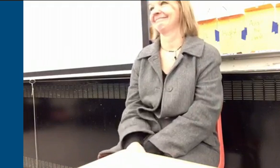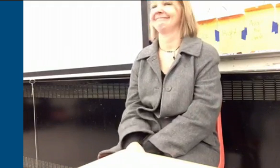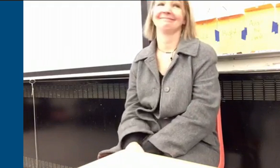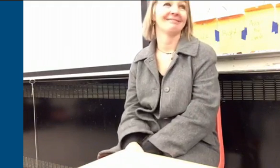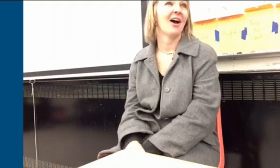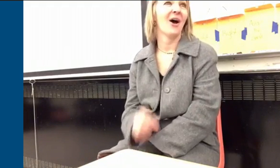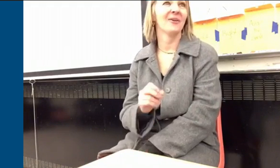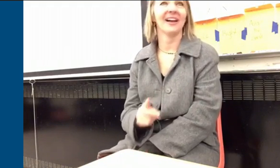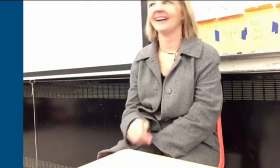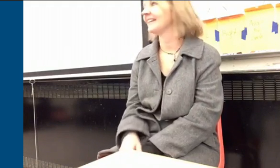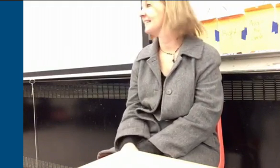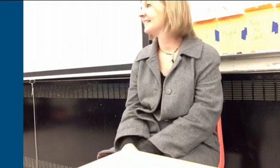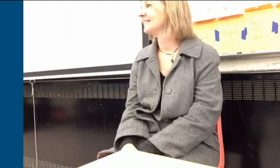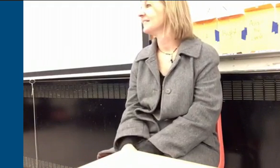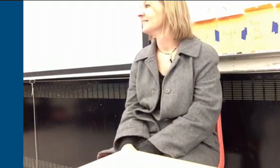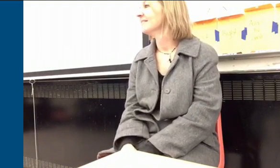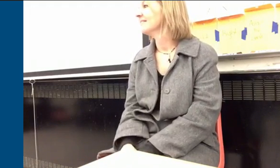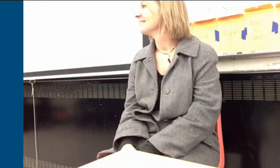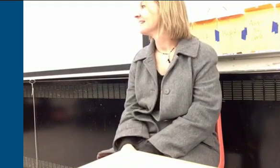Don't be failures. Win.